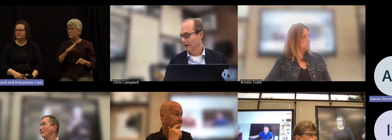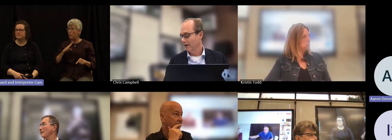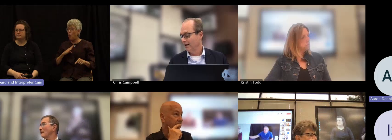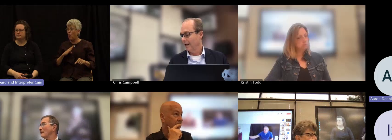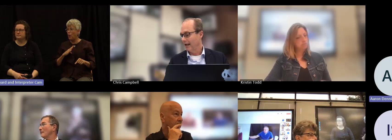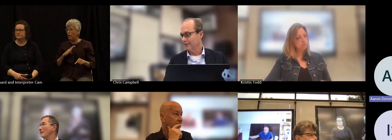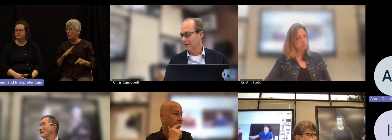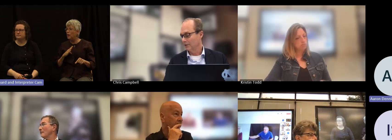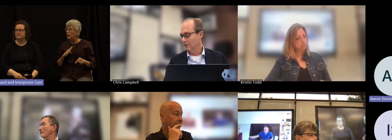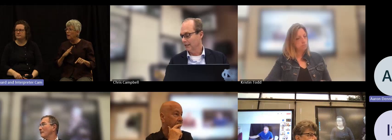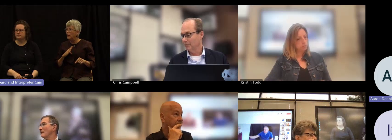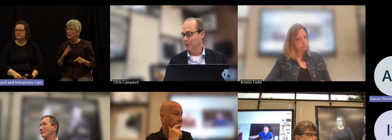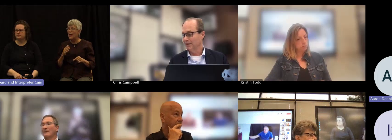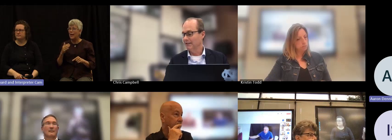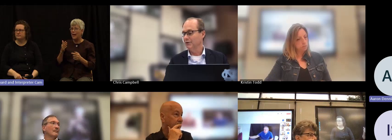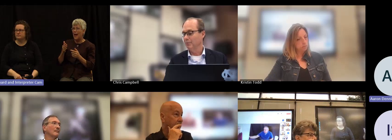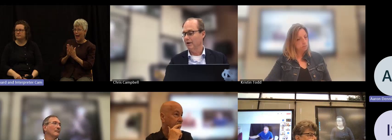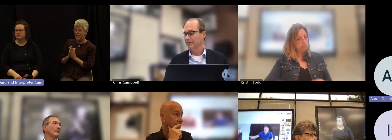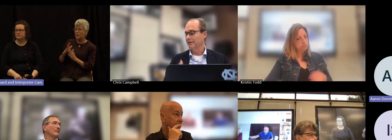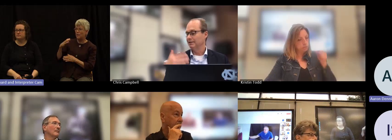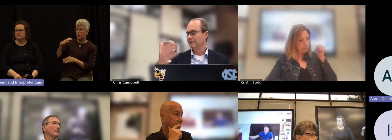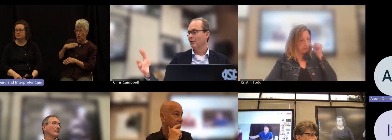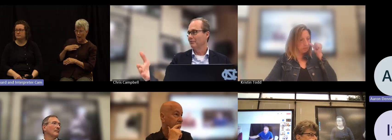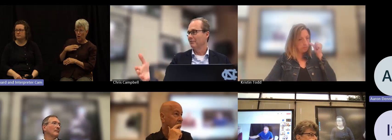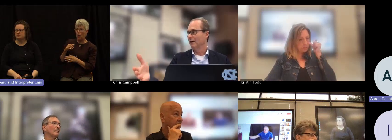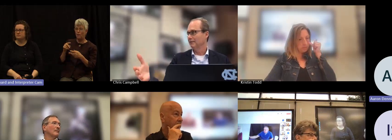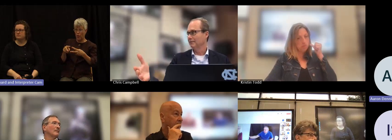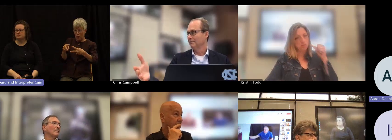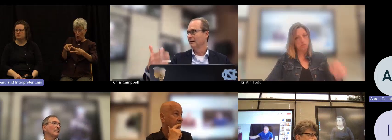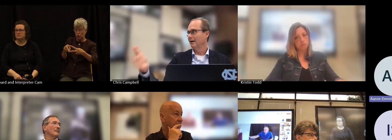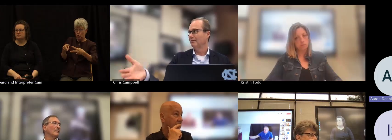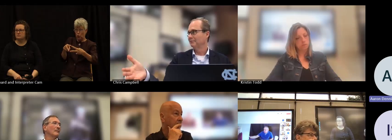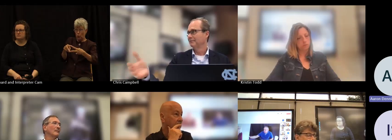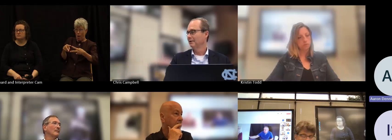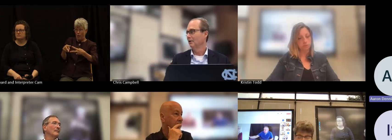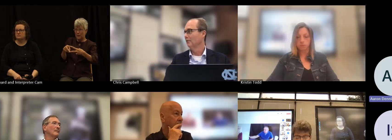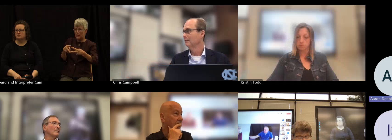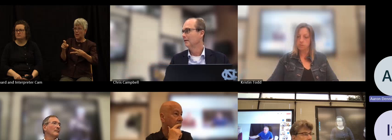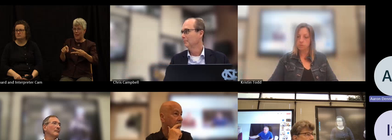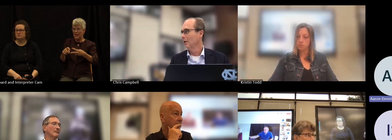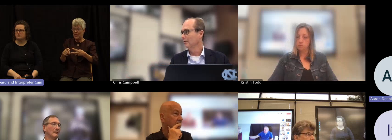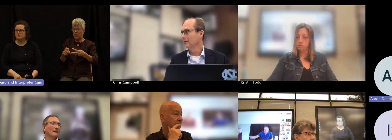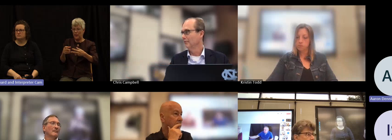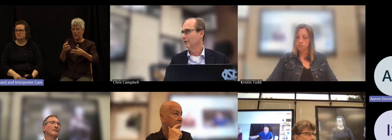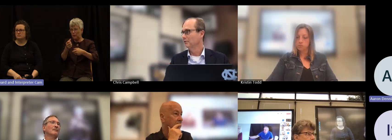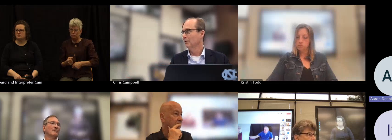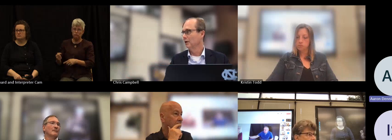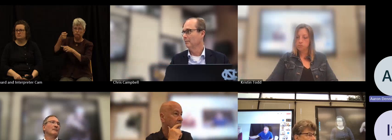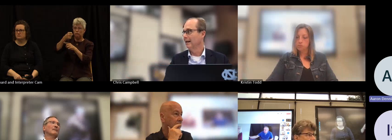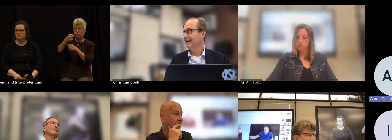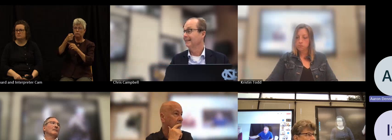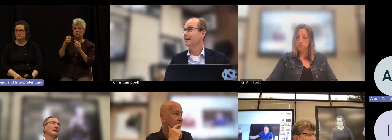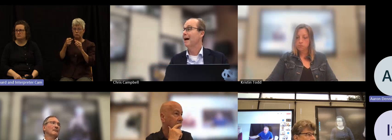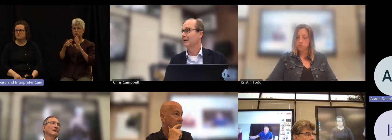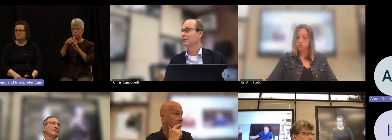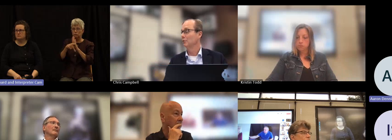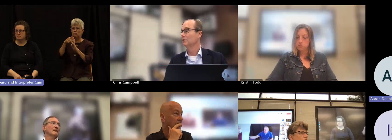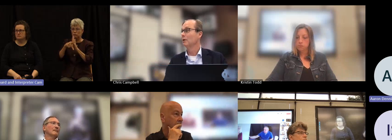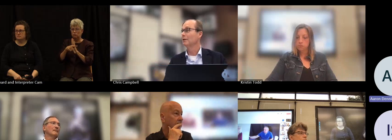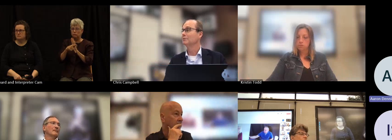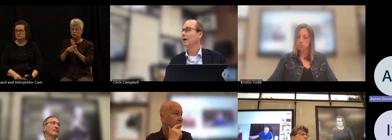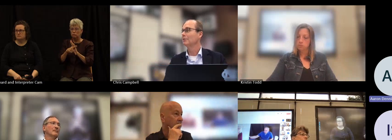the chair, ask Dr. Tate to put these two policies on front of policy reviews for the committee and get them